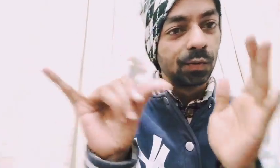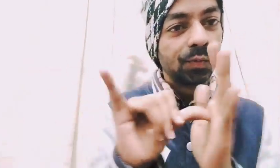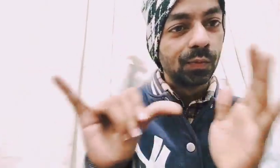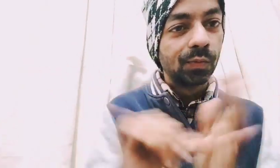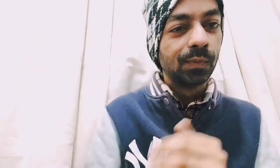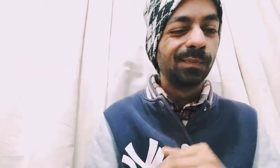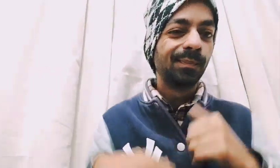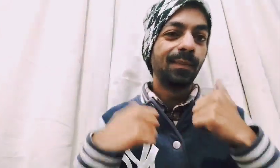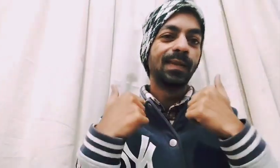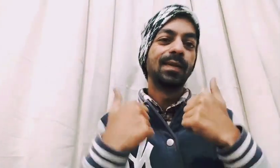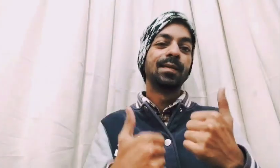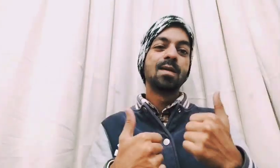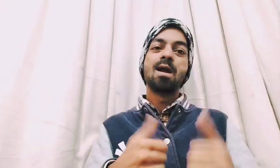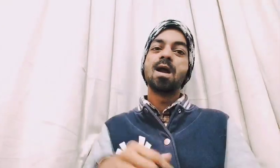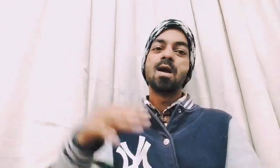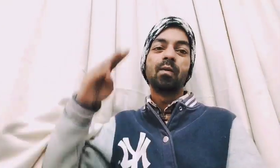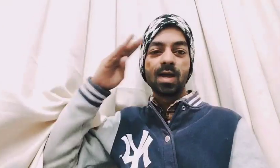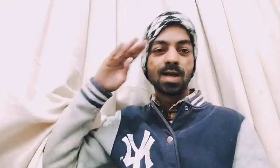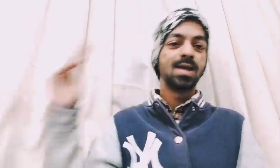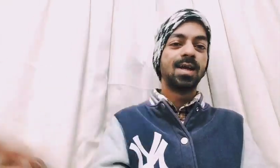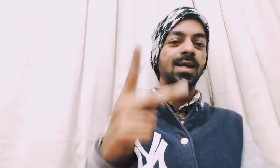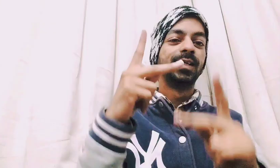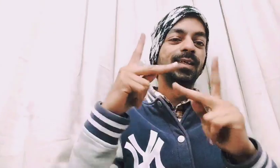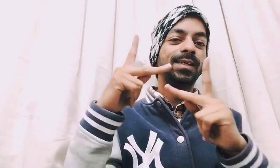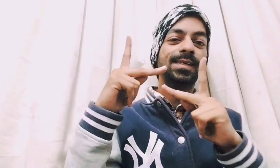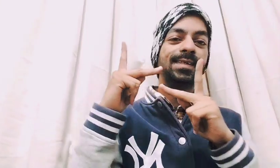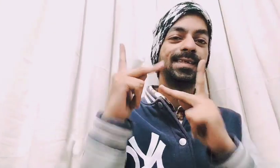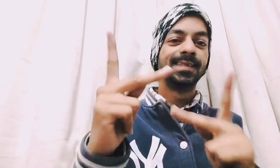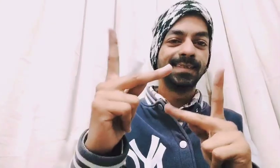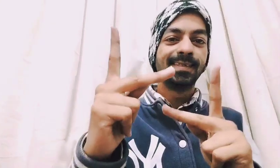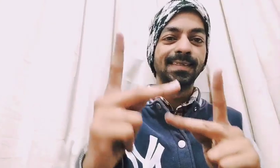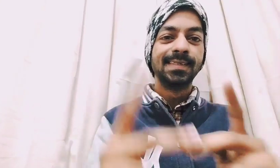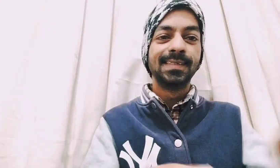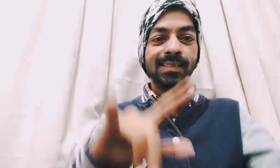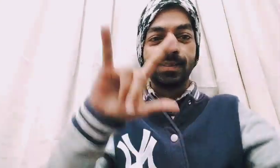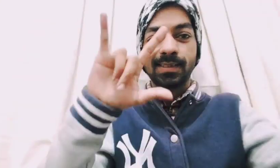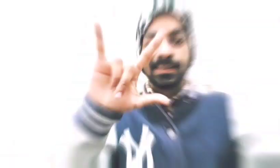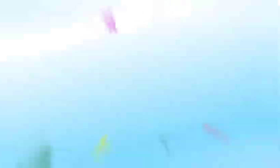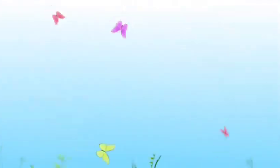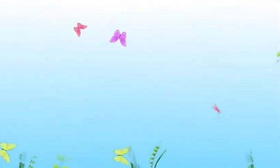subscribe on bell icon. Like, comment, share. Thanks for watching.